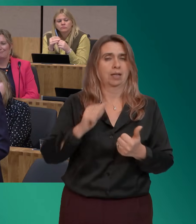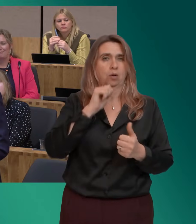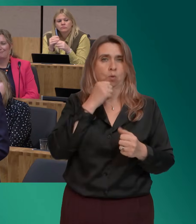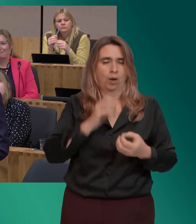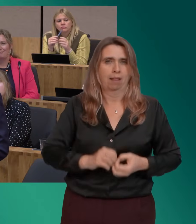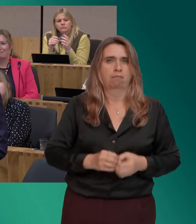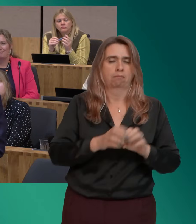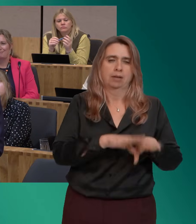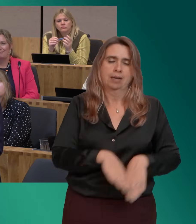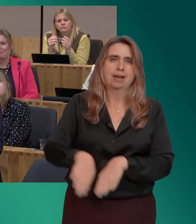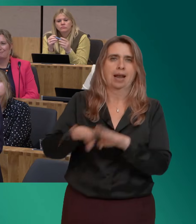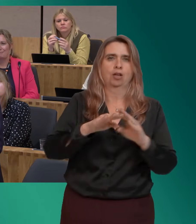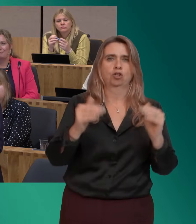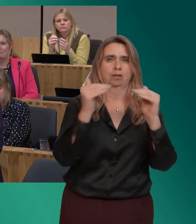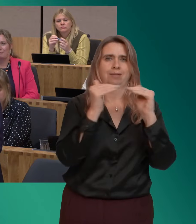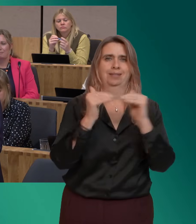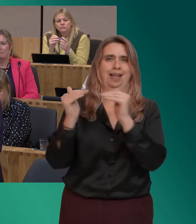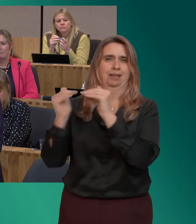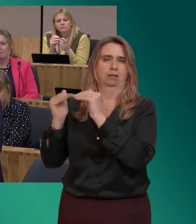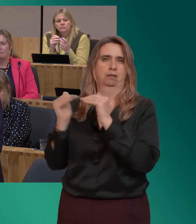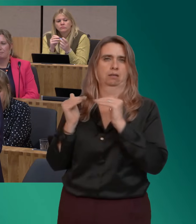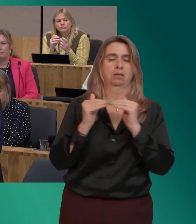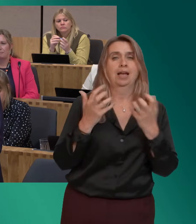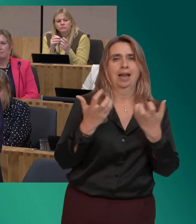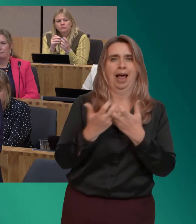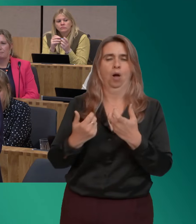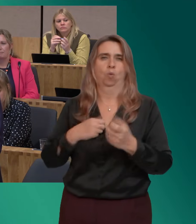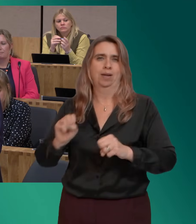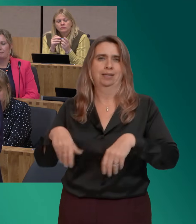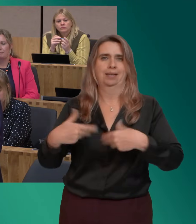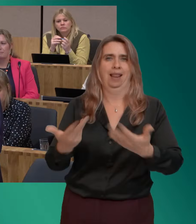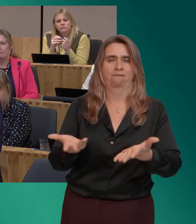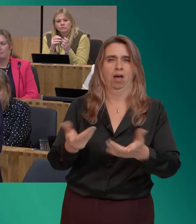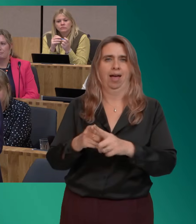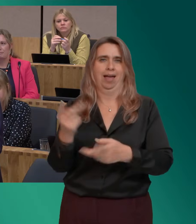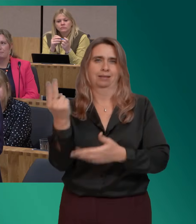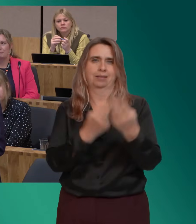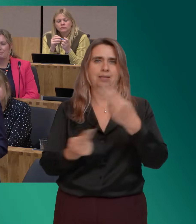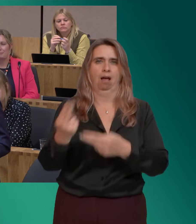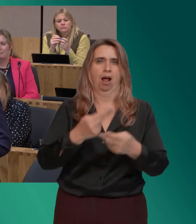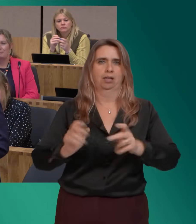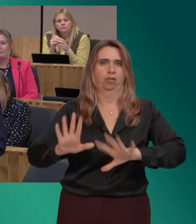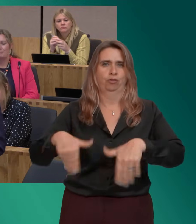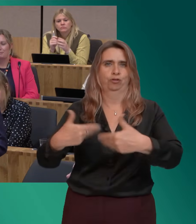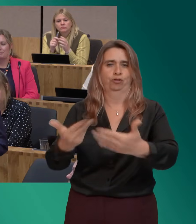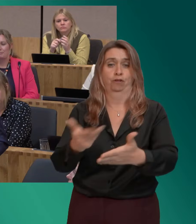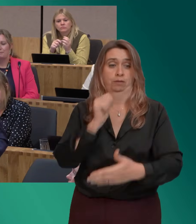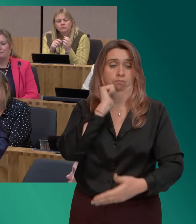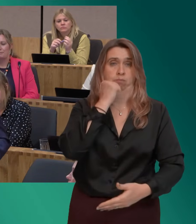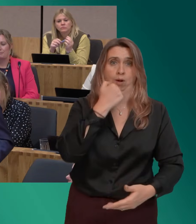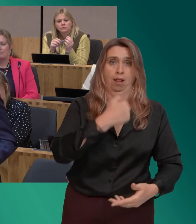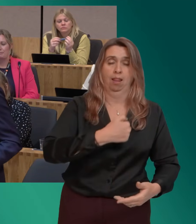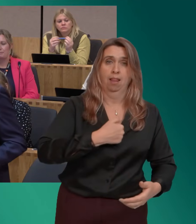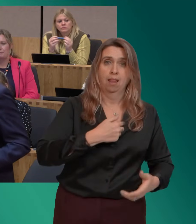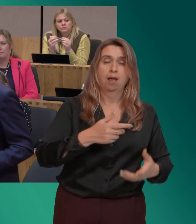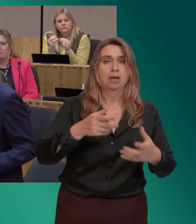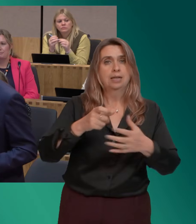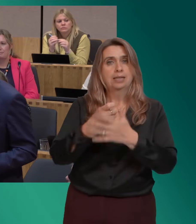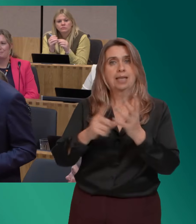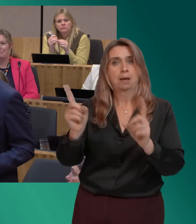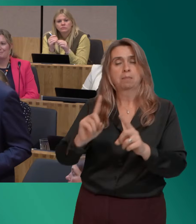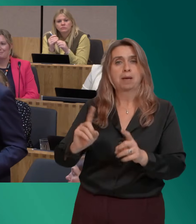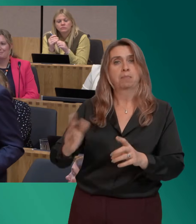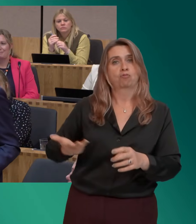way devolved public services are designed and delivered. We're also committed to deliver a robust and action-oriented Disabled People's Rights